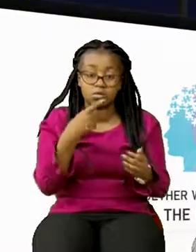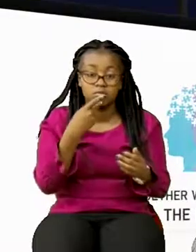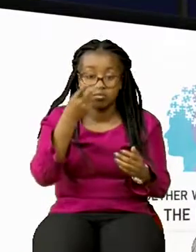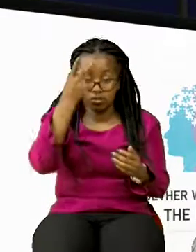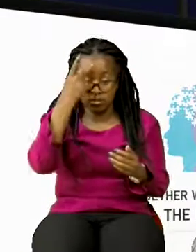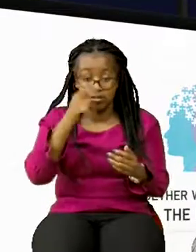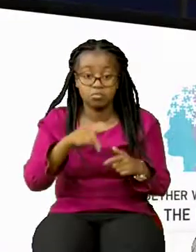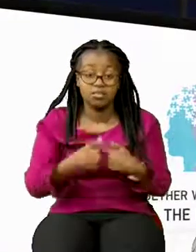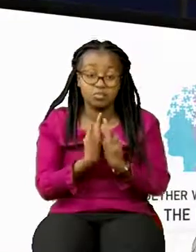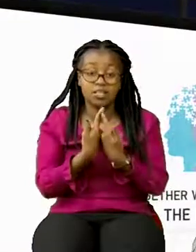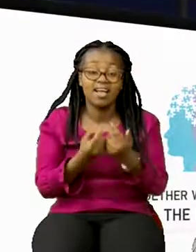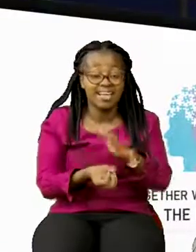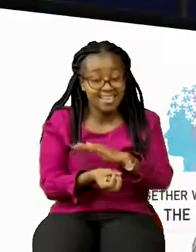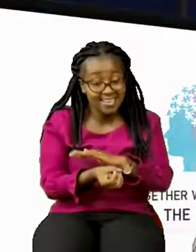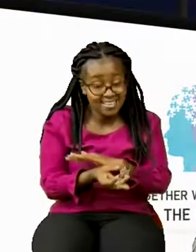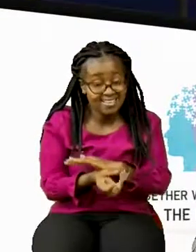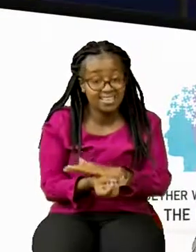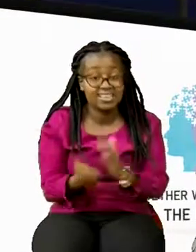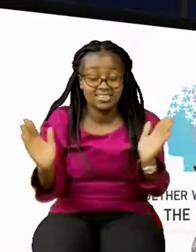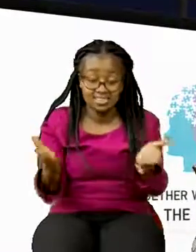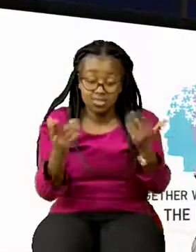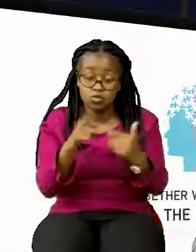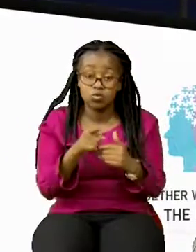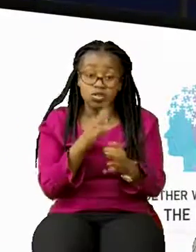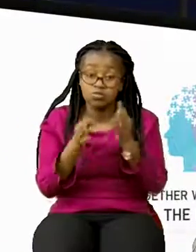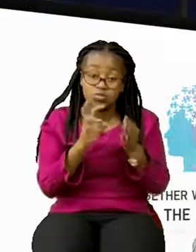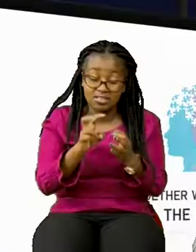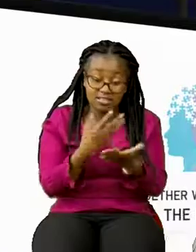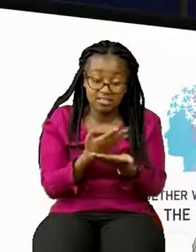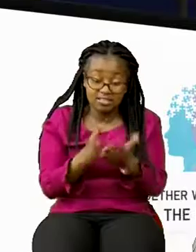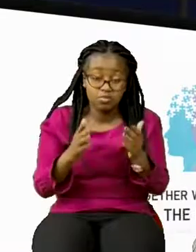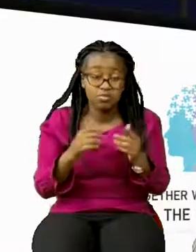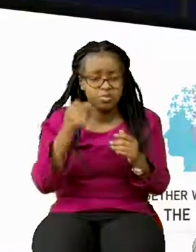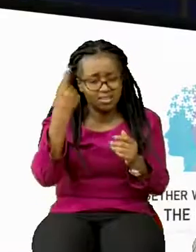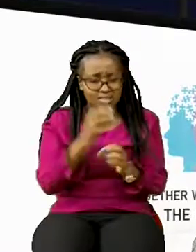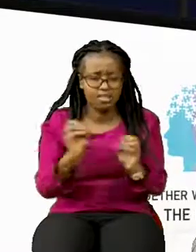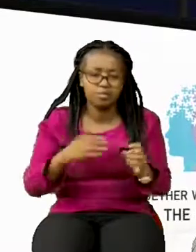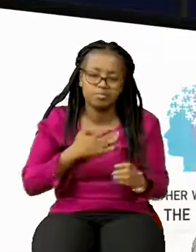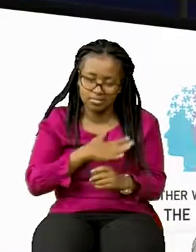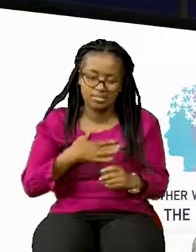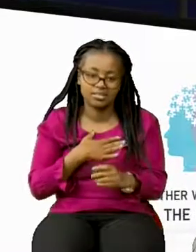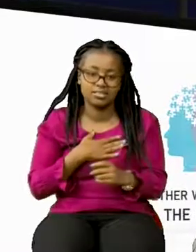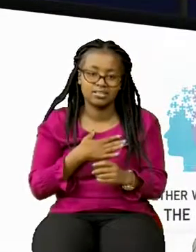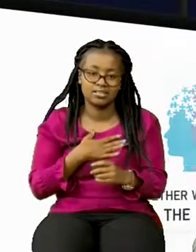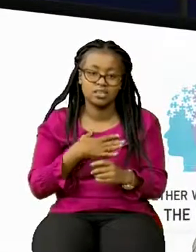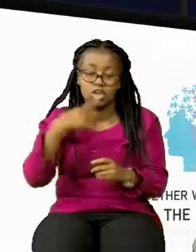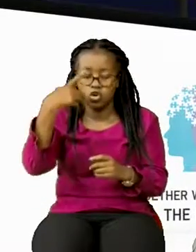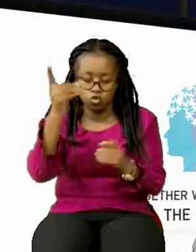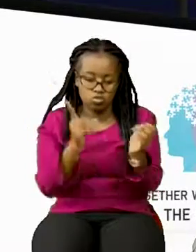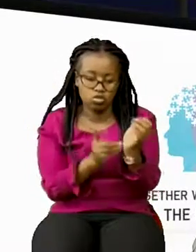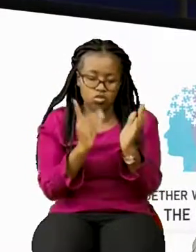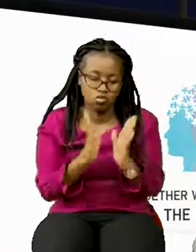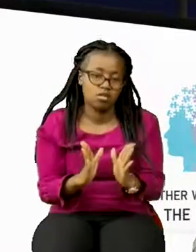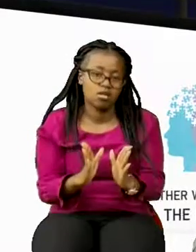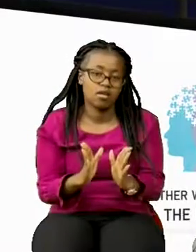dear parents, I encourage you, when you see convulsions, even if it's something you do not understand, kindly just let the child be checked, talk